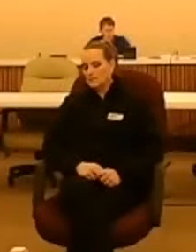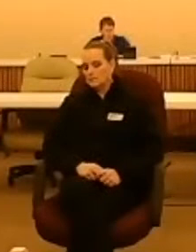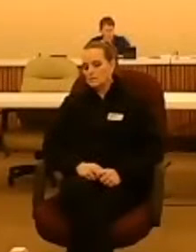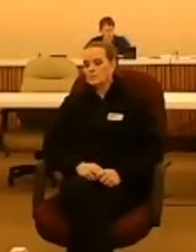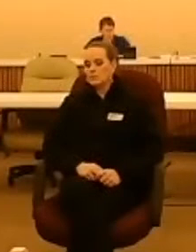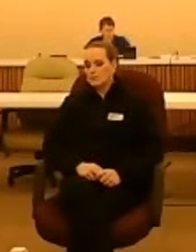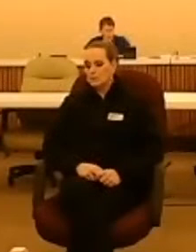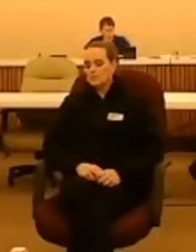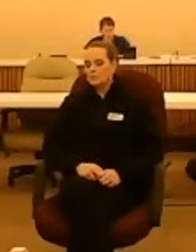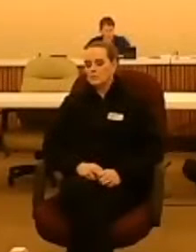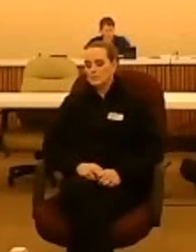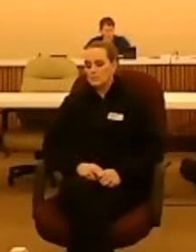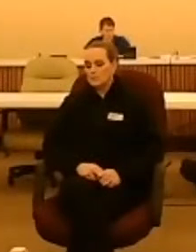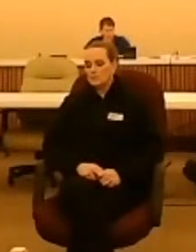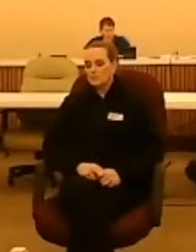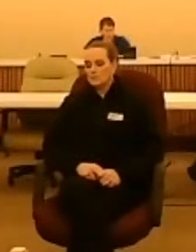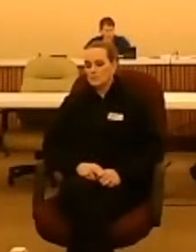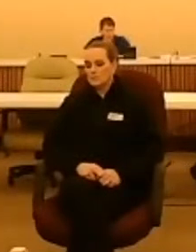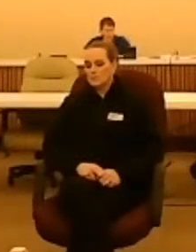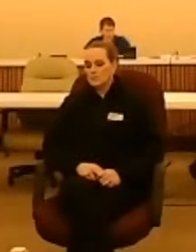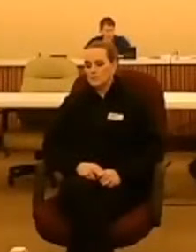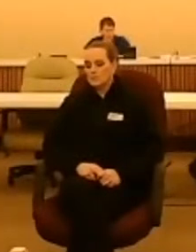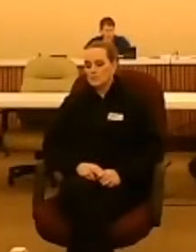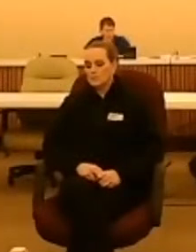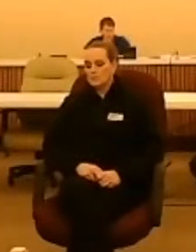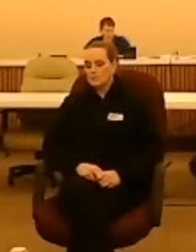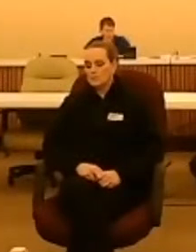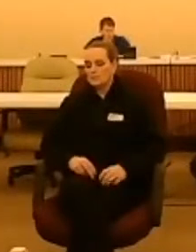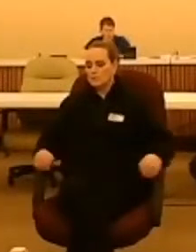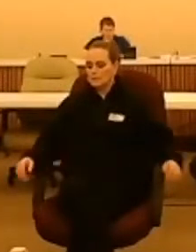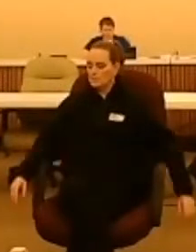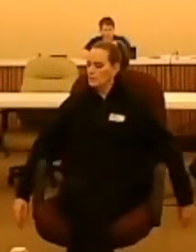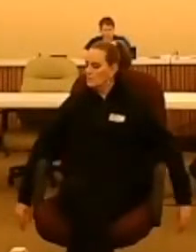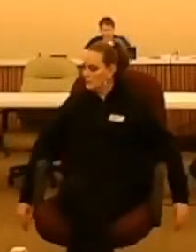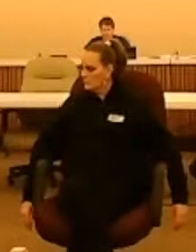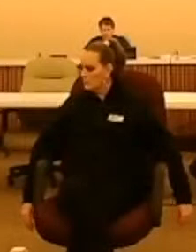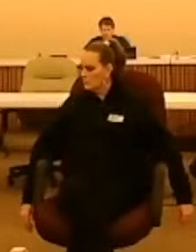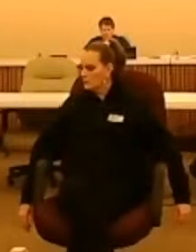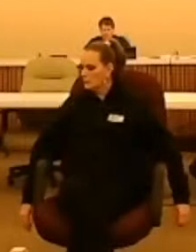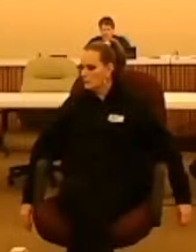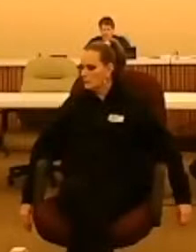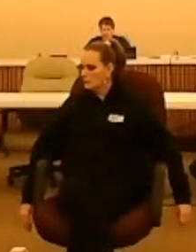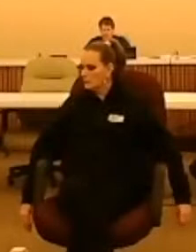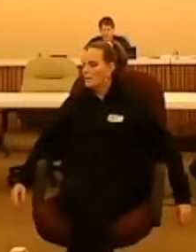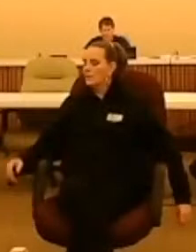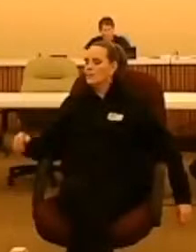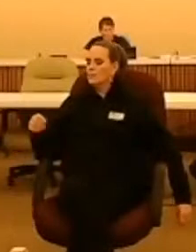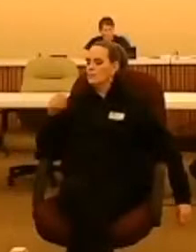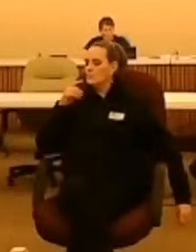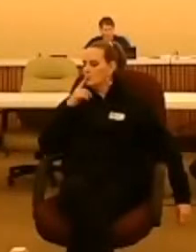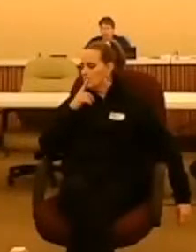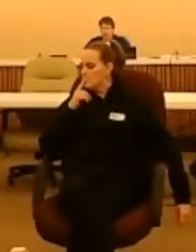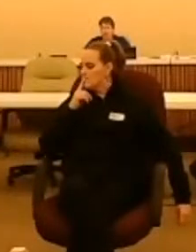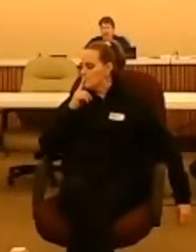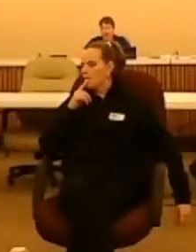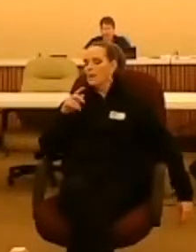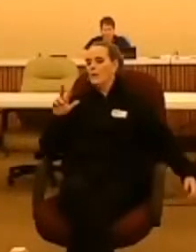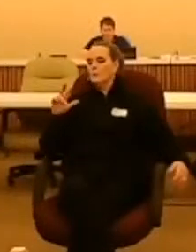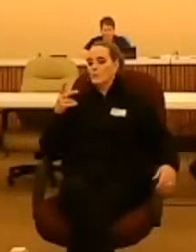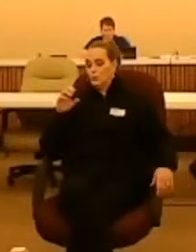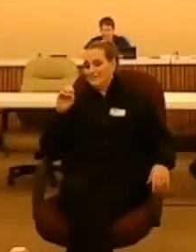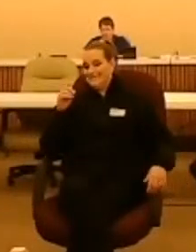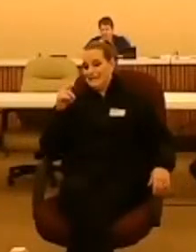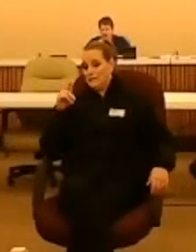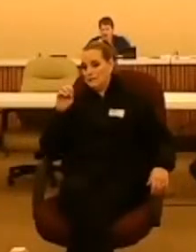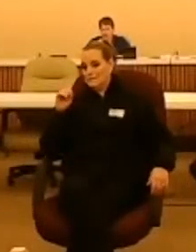what eventually became, when they did the Erie Station extension, that one did not go